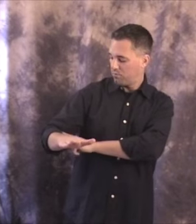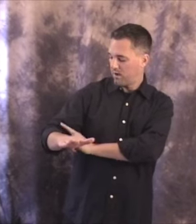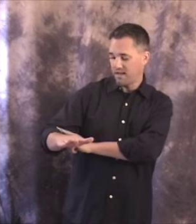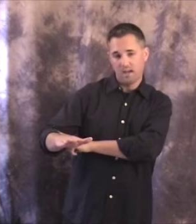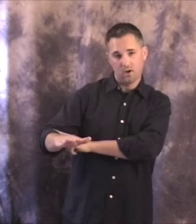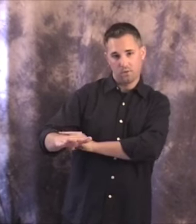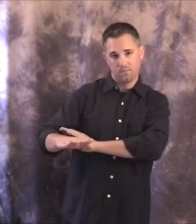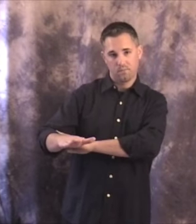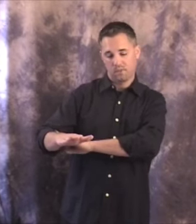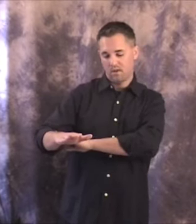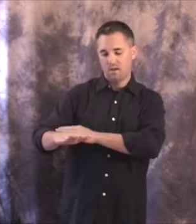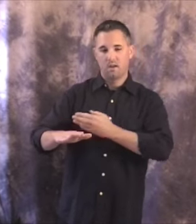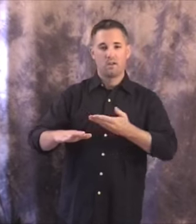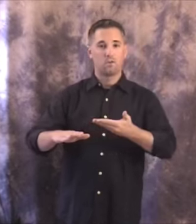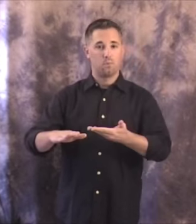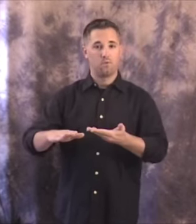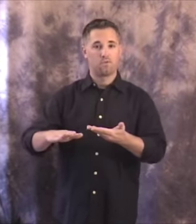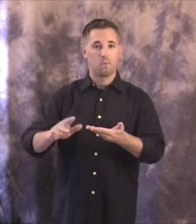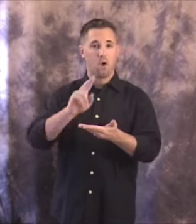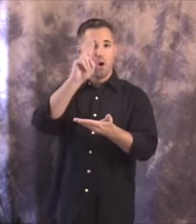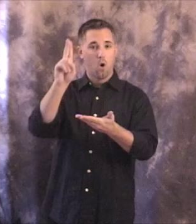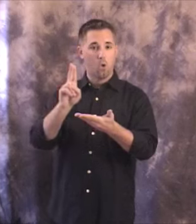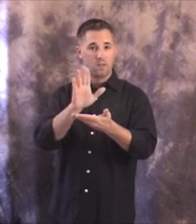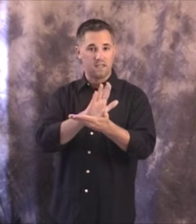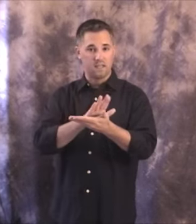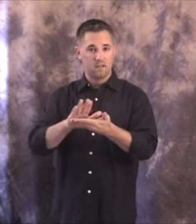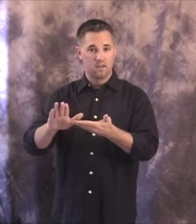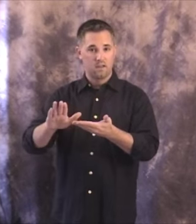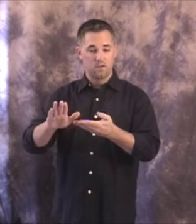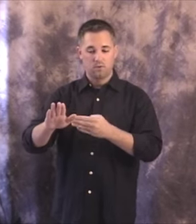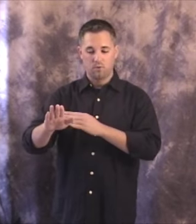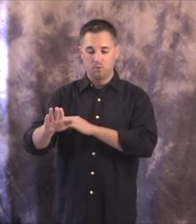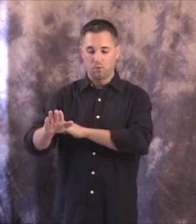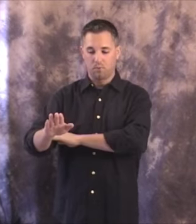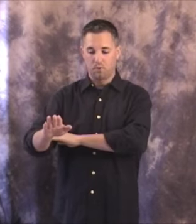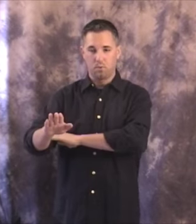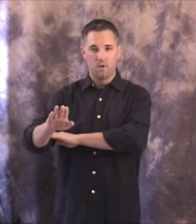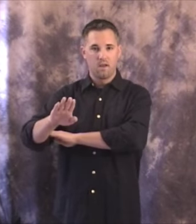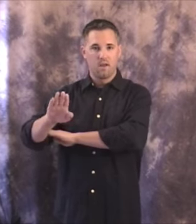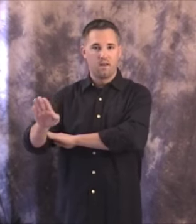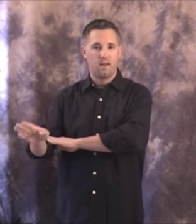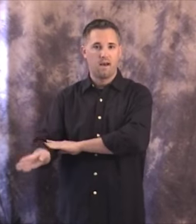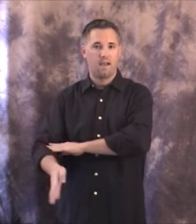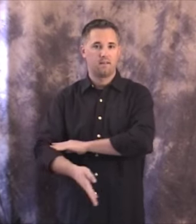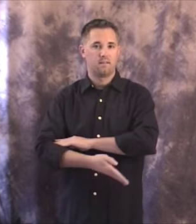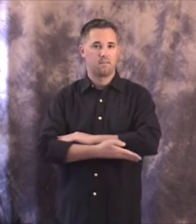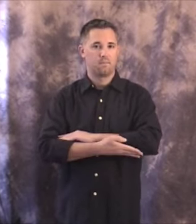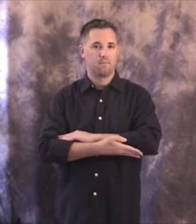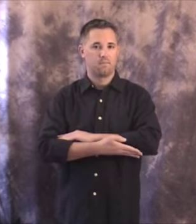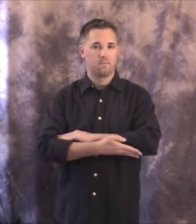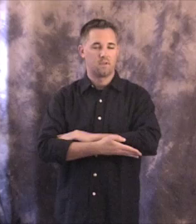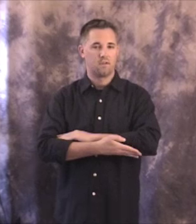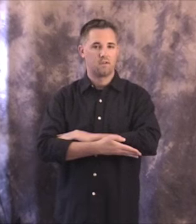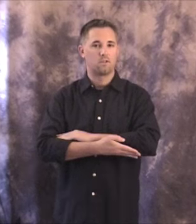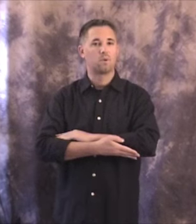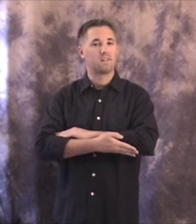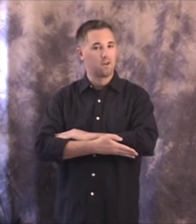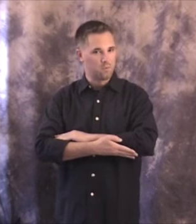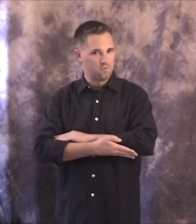right here. So it moves from holy to boom, night. So as little movement